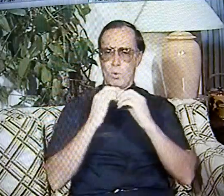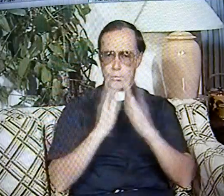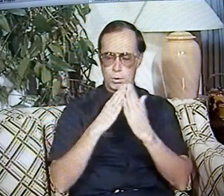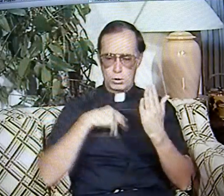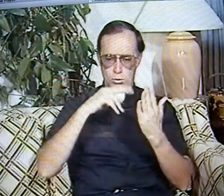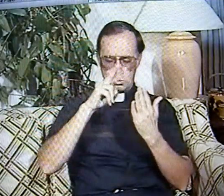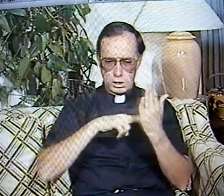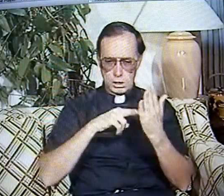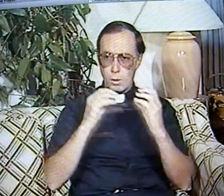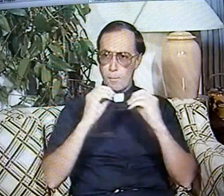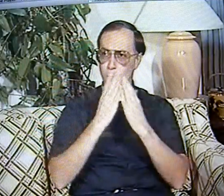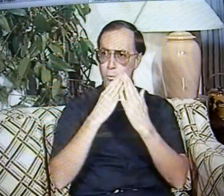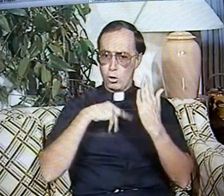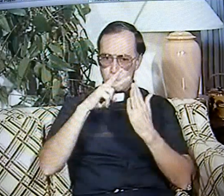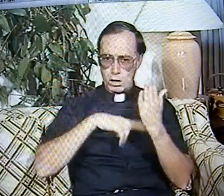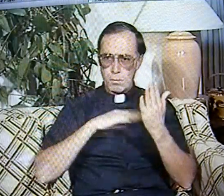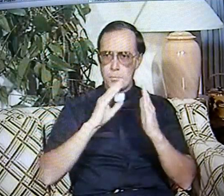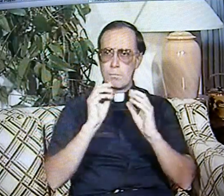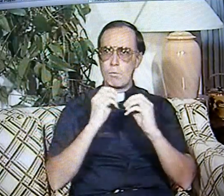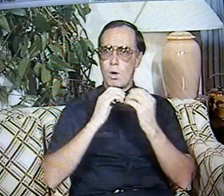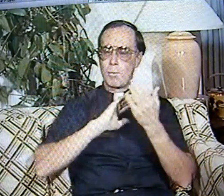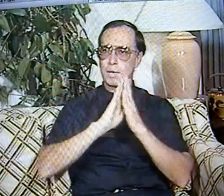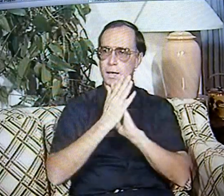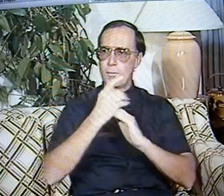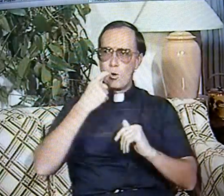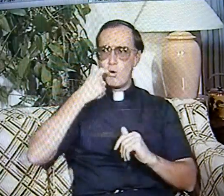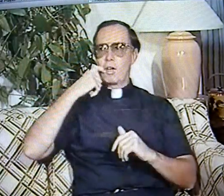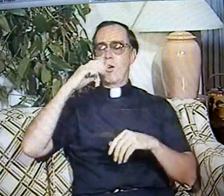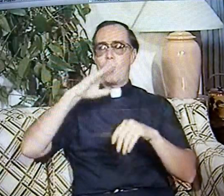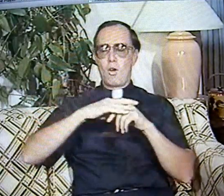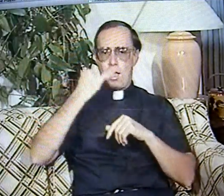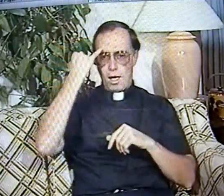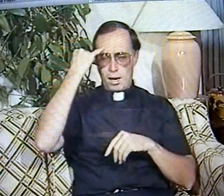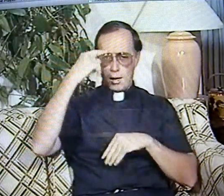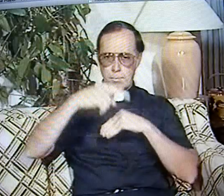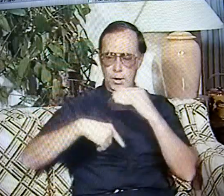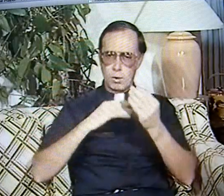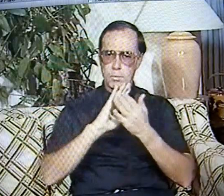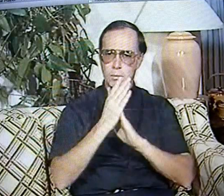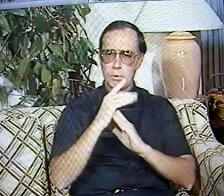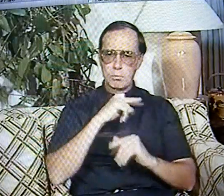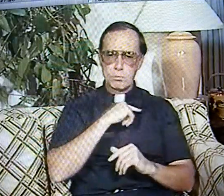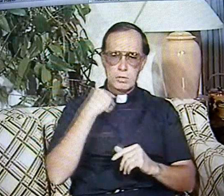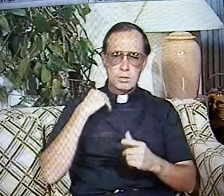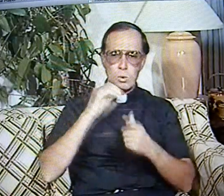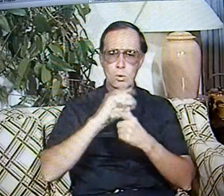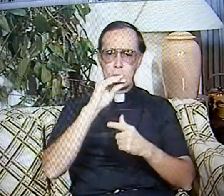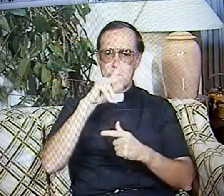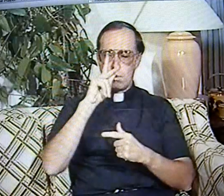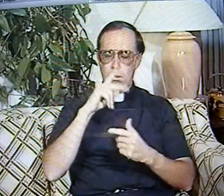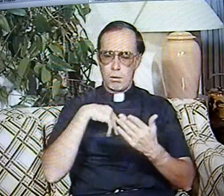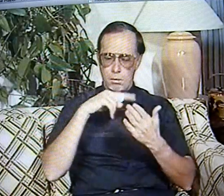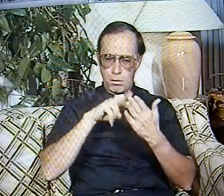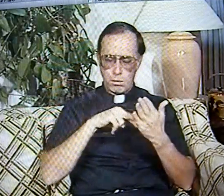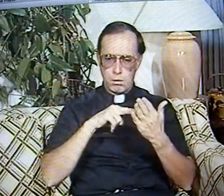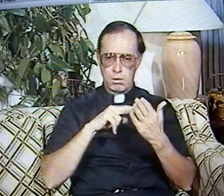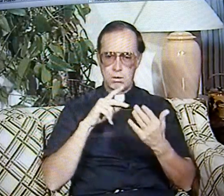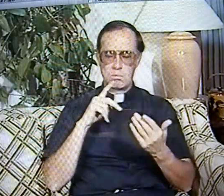I asked for more books from the nun, and she did give me more books, and I read them, and I was really hooked. It was really interesting learning about